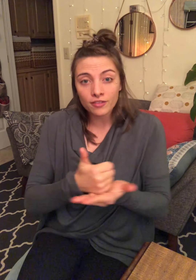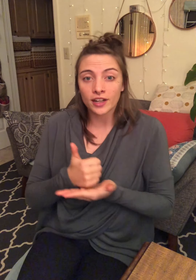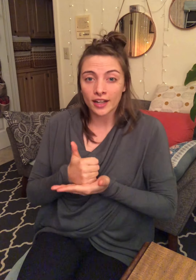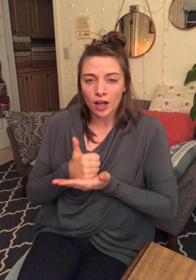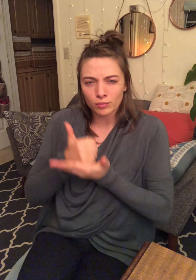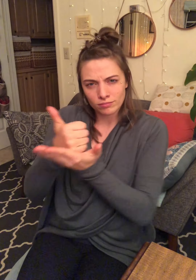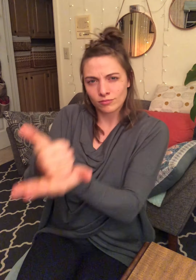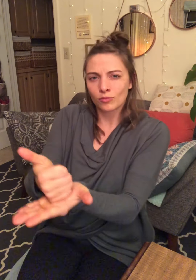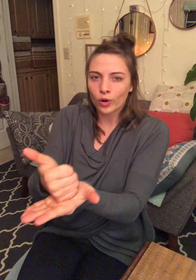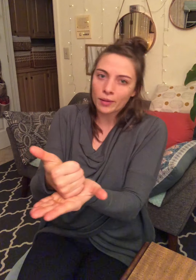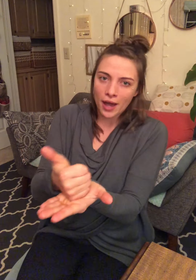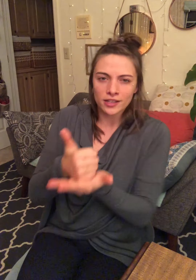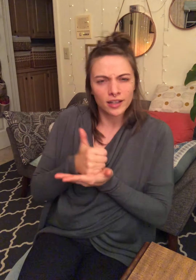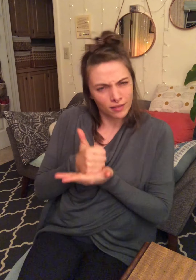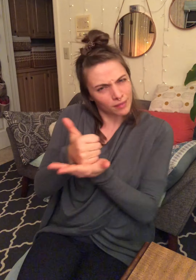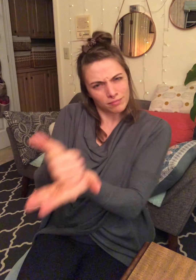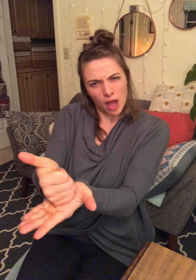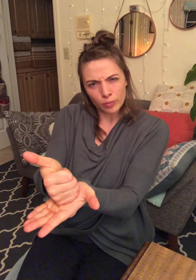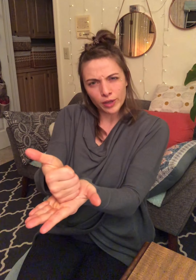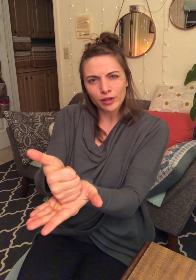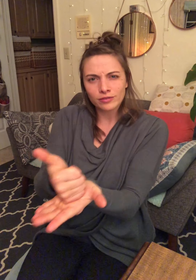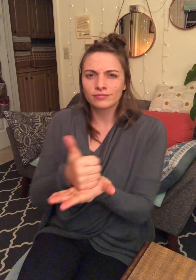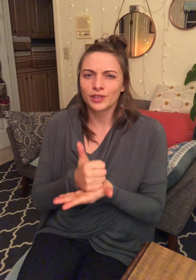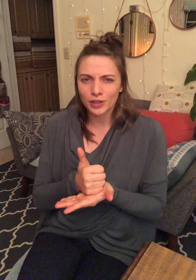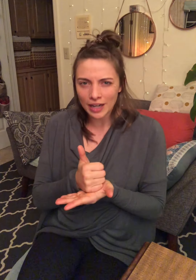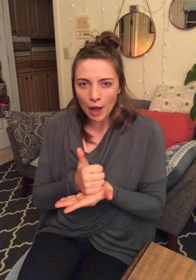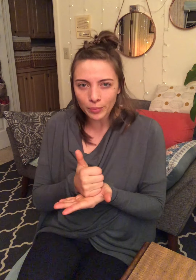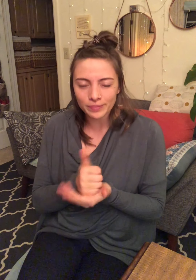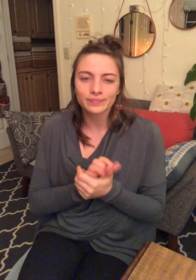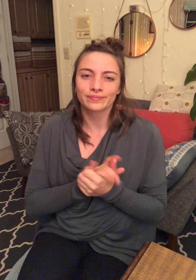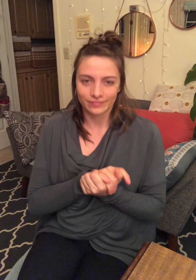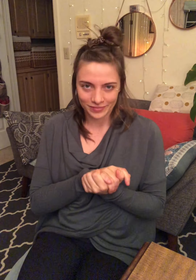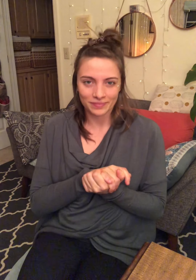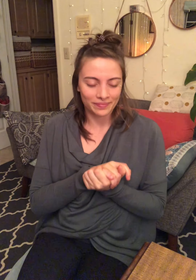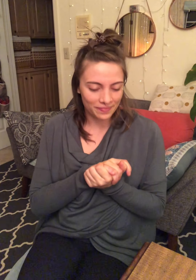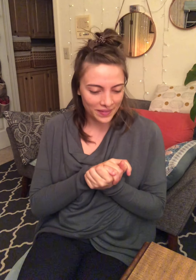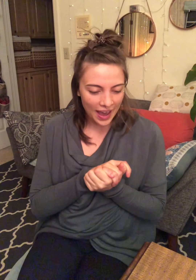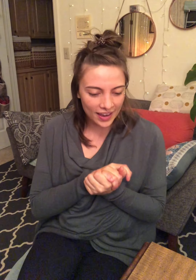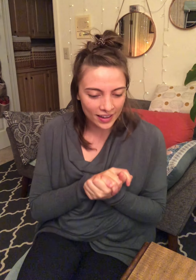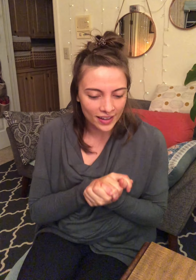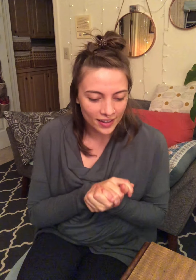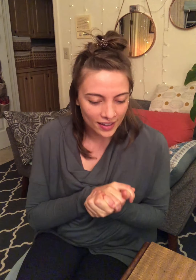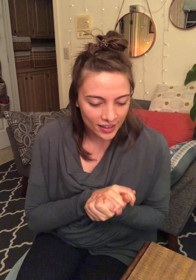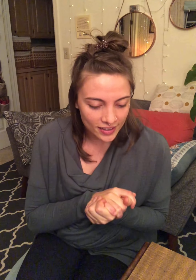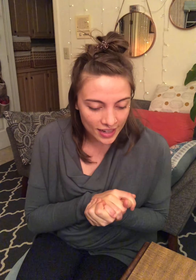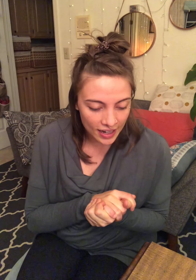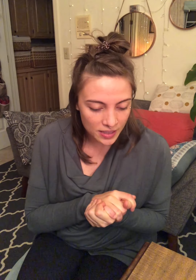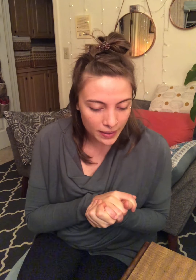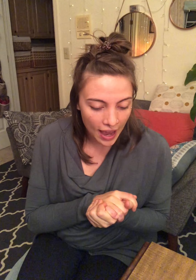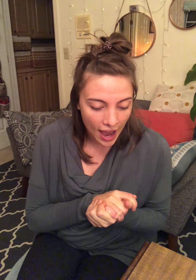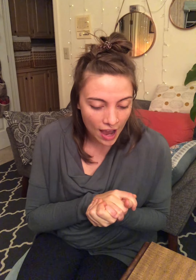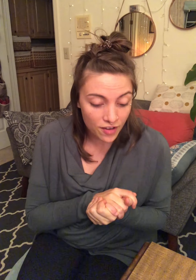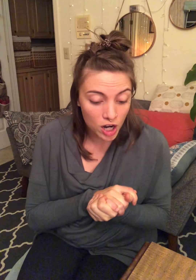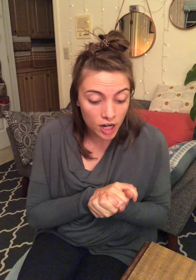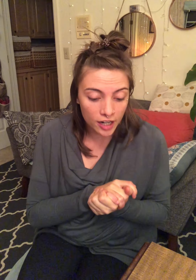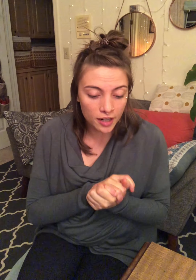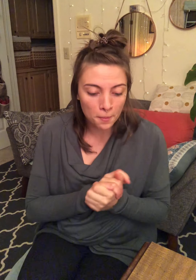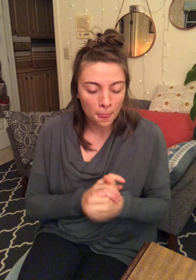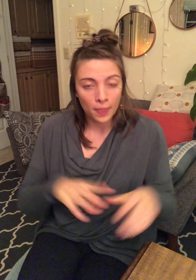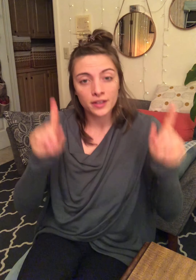offering help. Or I'm asking, like, help you? You need help? Okay. Next we have hurt. So